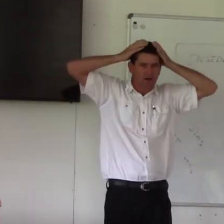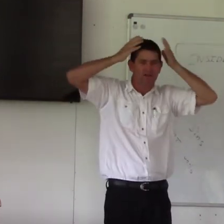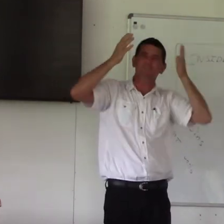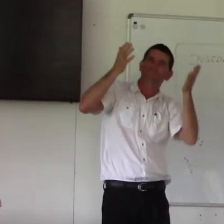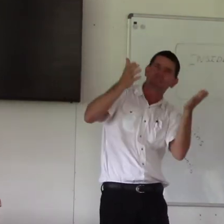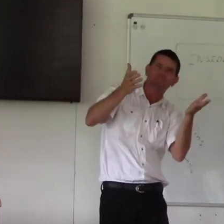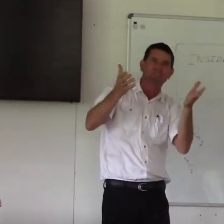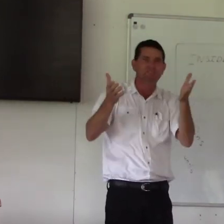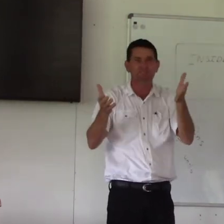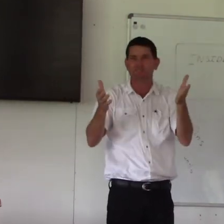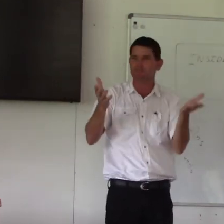smaller,